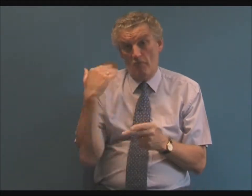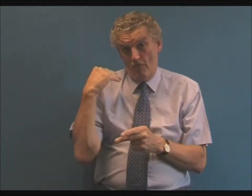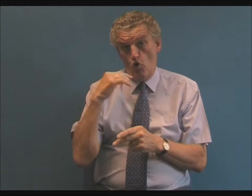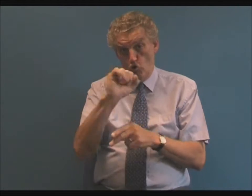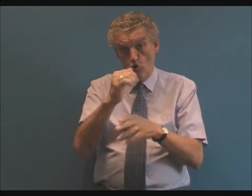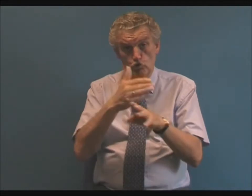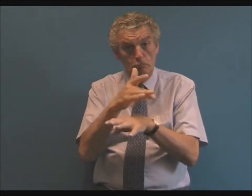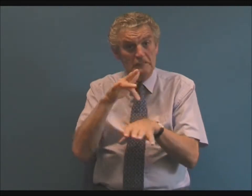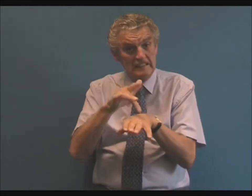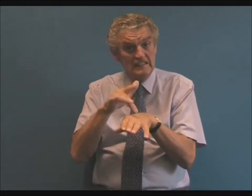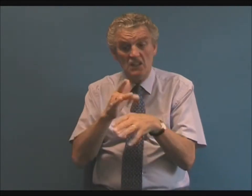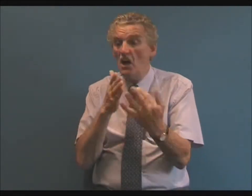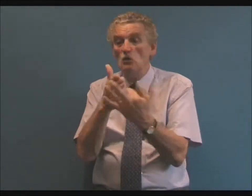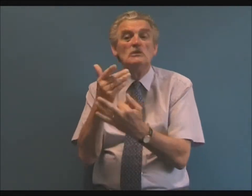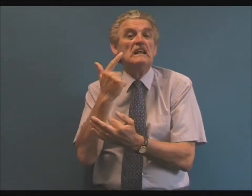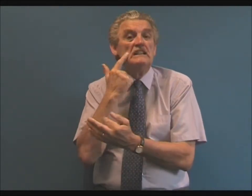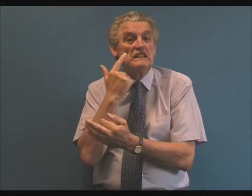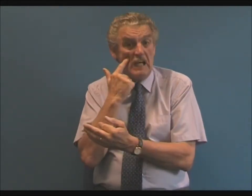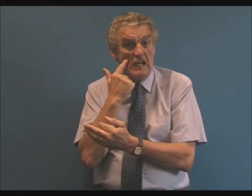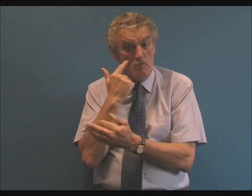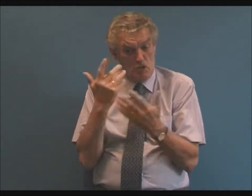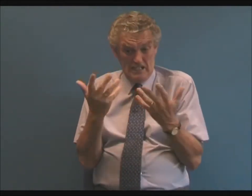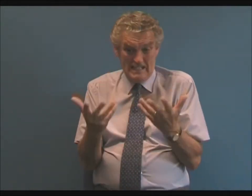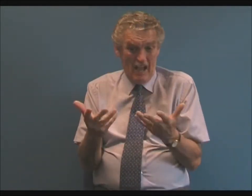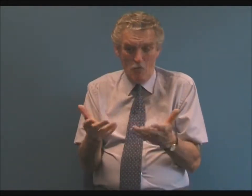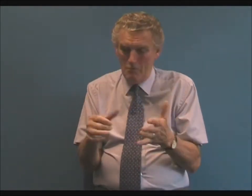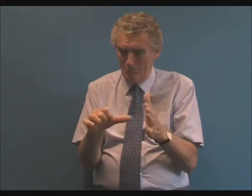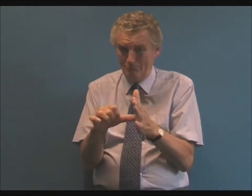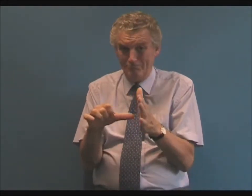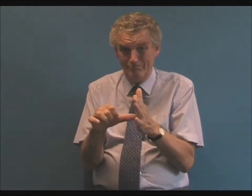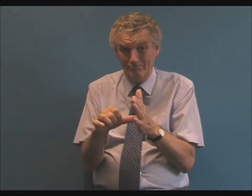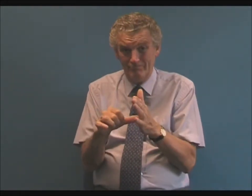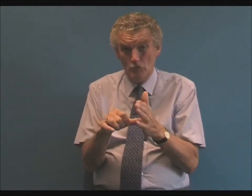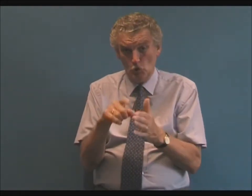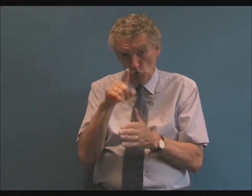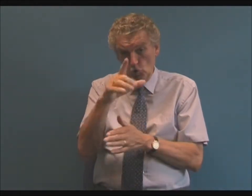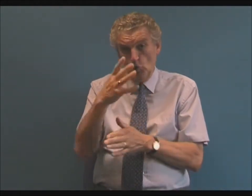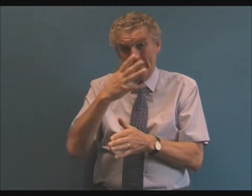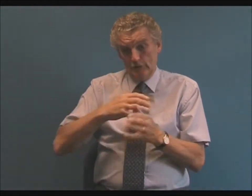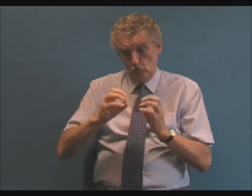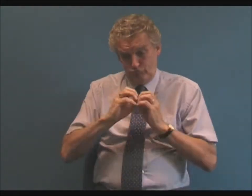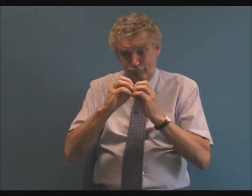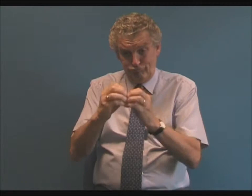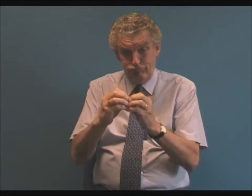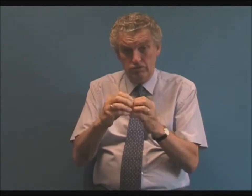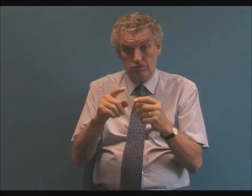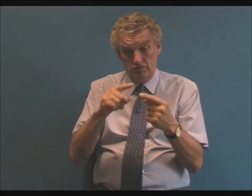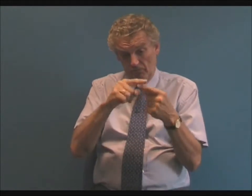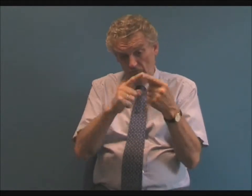up. At one time, going in the job centre was easy, but now it's